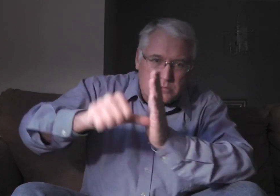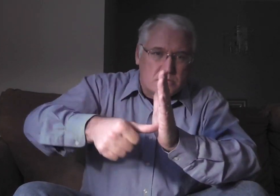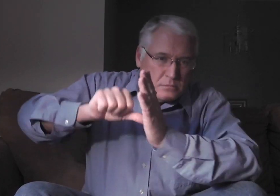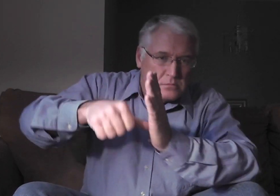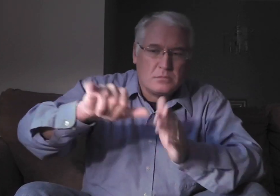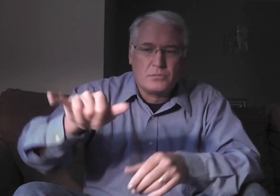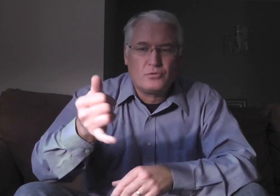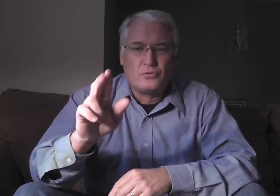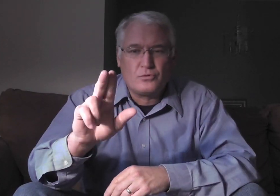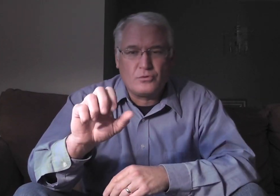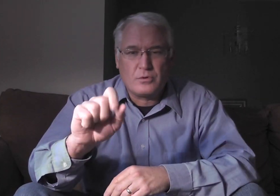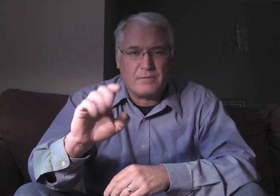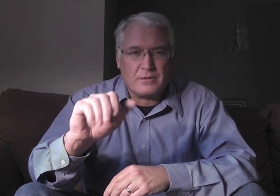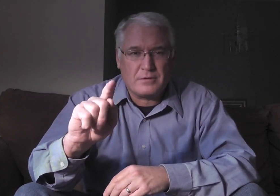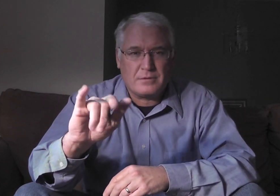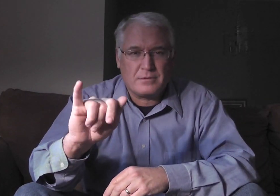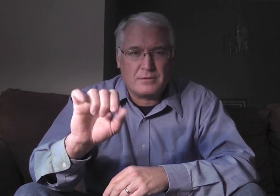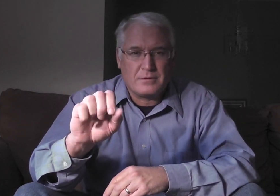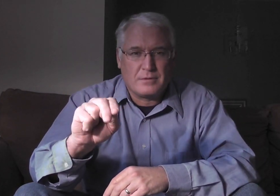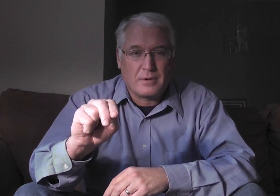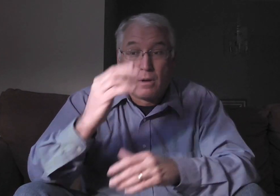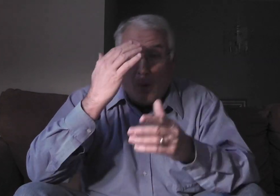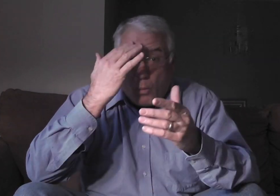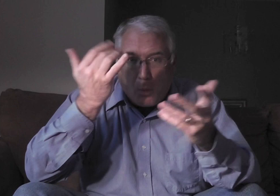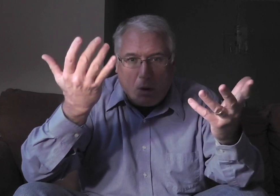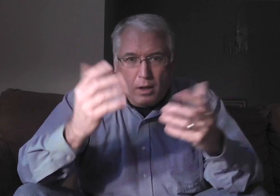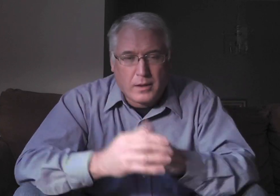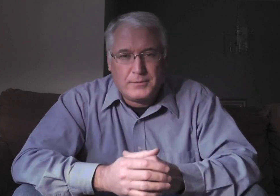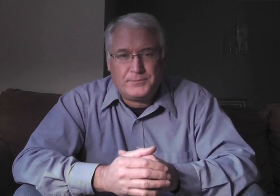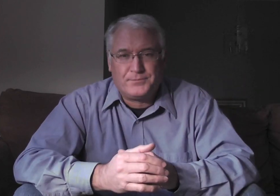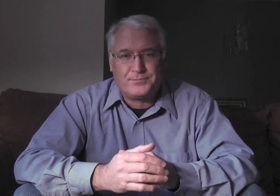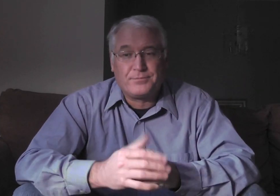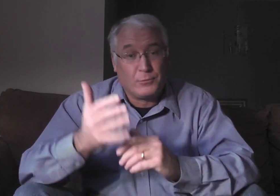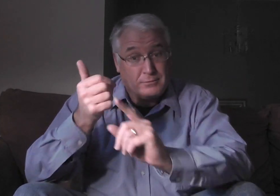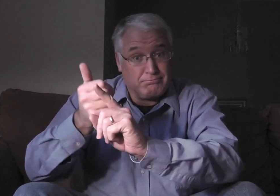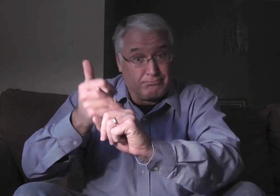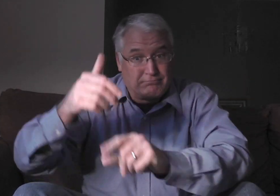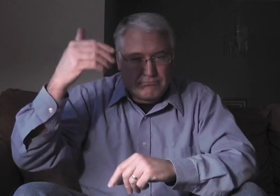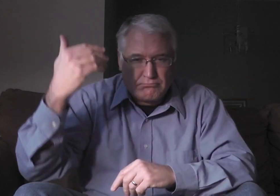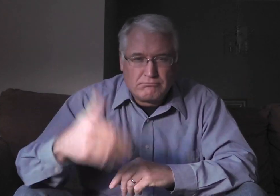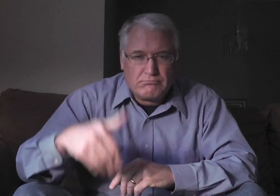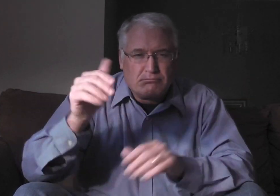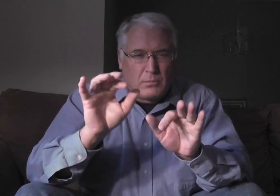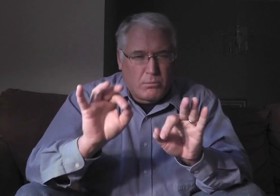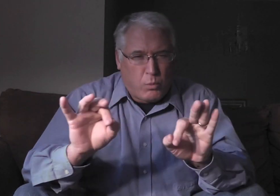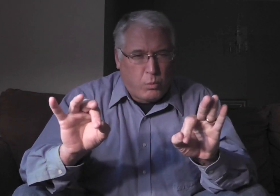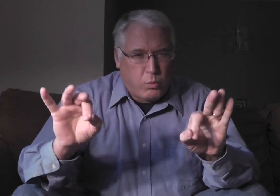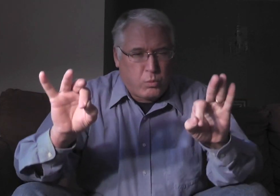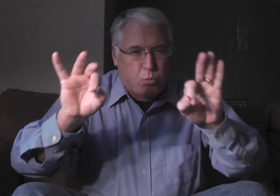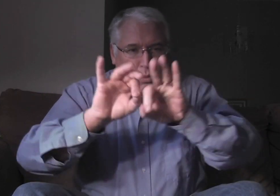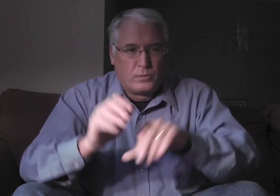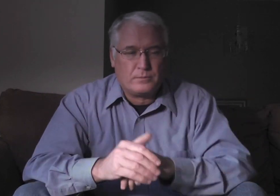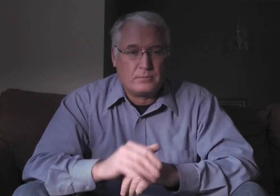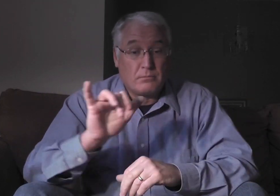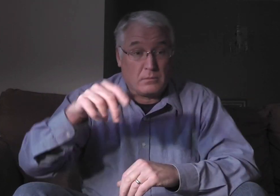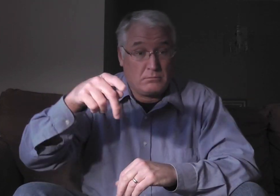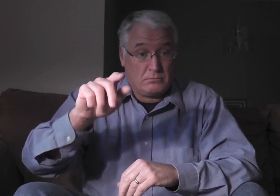preaching, emphasizing about justification? Why? It's because it's so